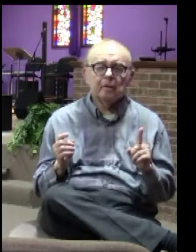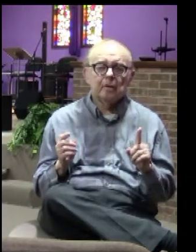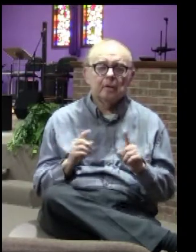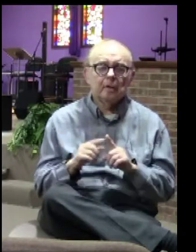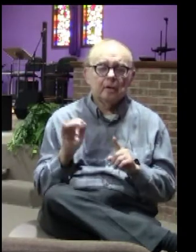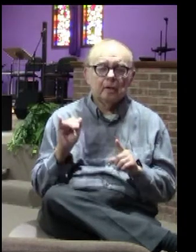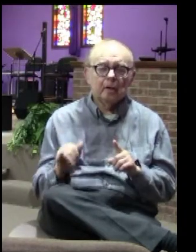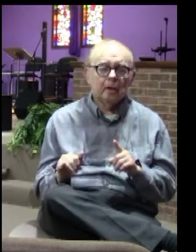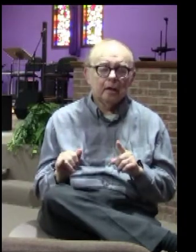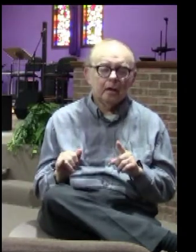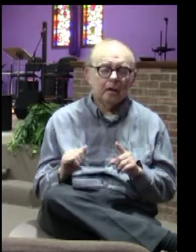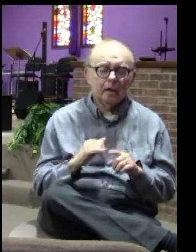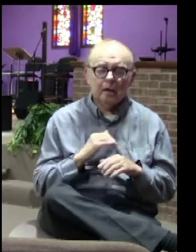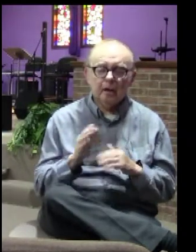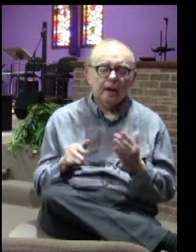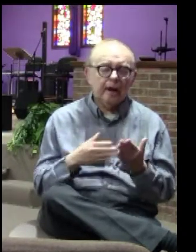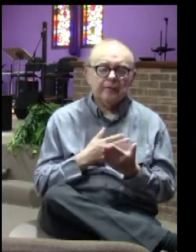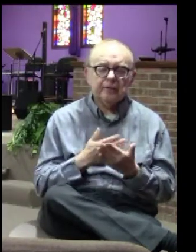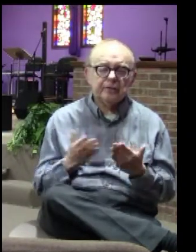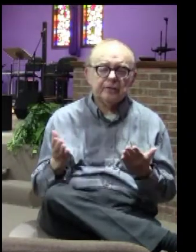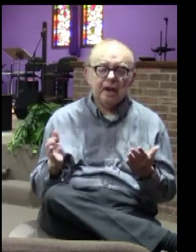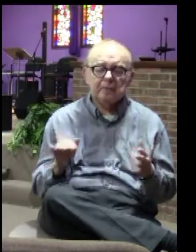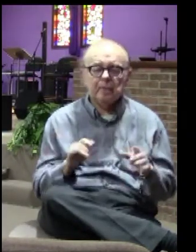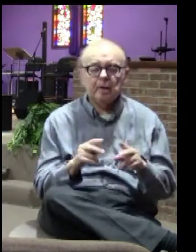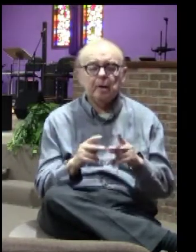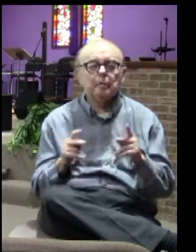but yet they all end up in the same bucket.